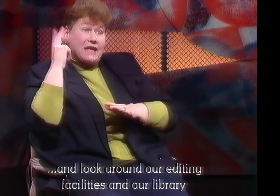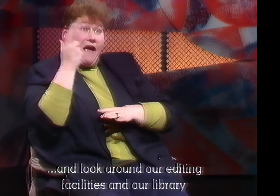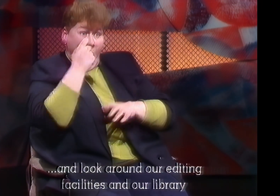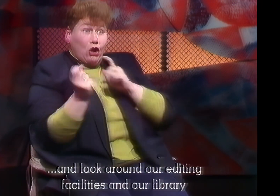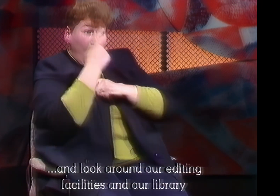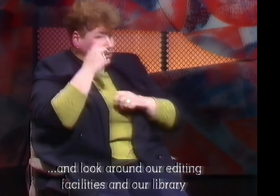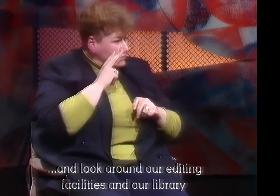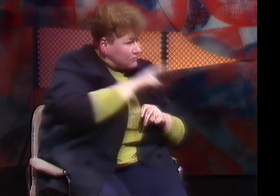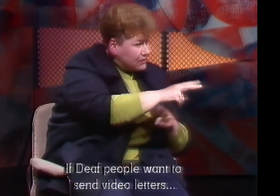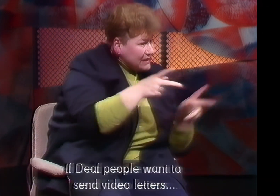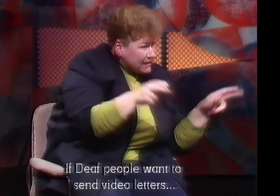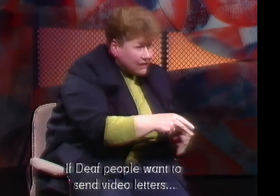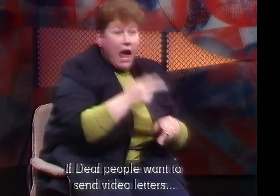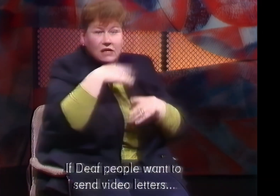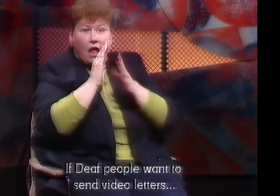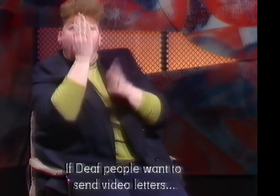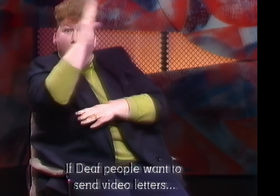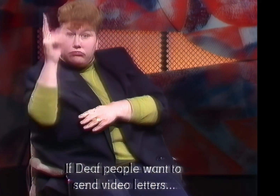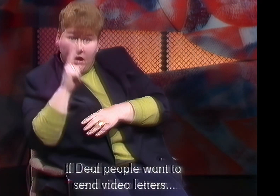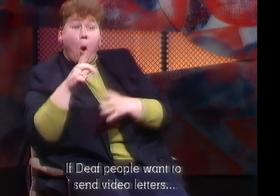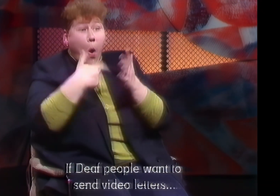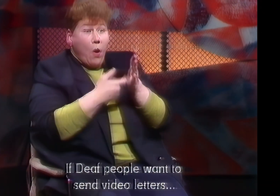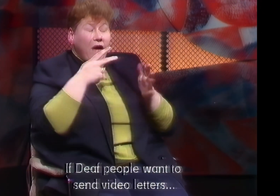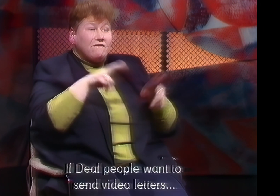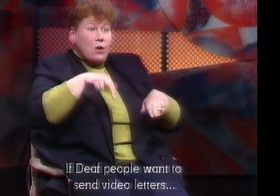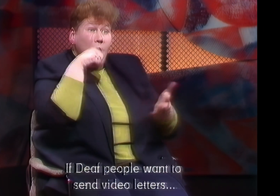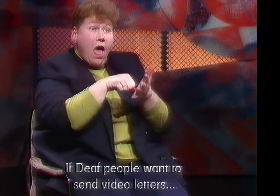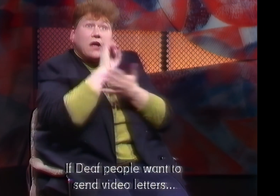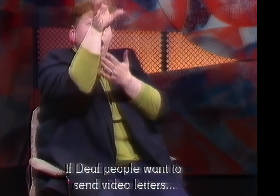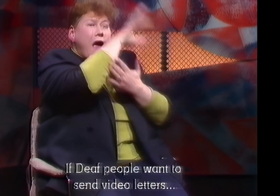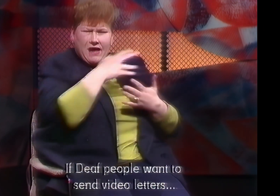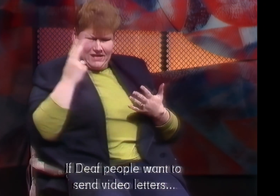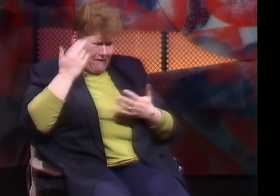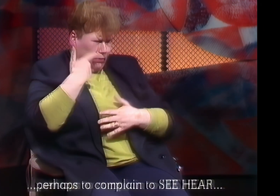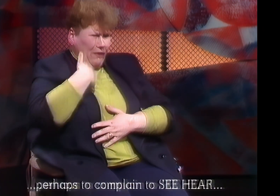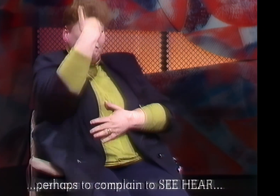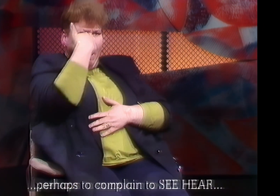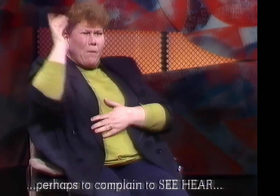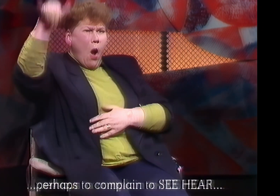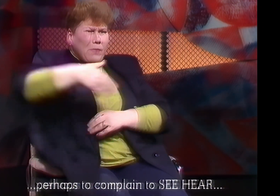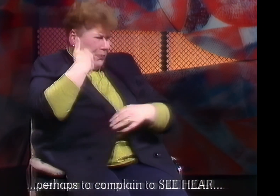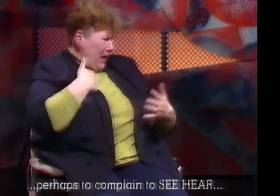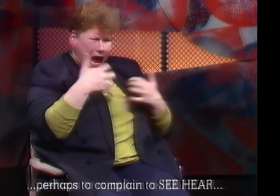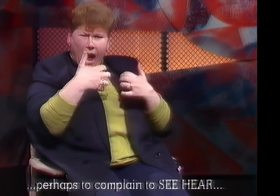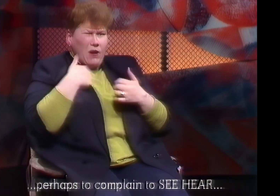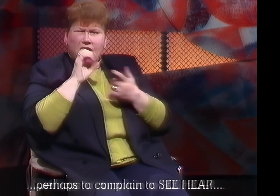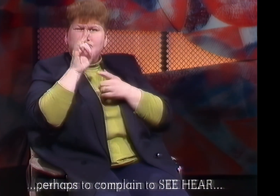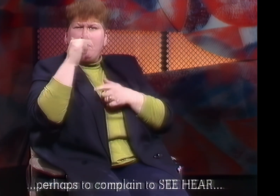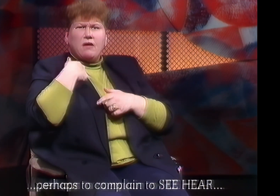our library. And if deaf people want to send video letters but don't have a camera at home, perhaps they'd like to send a complaint to See Here or